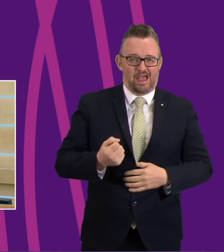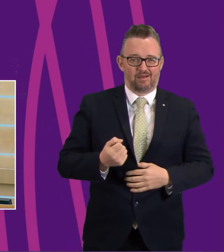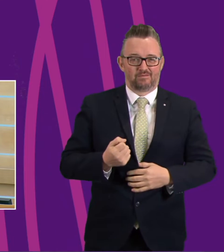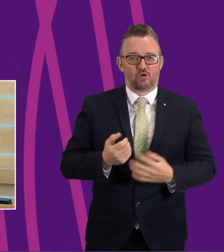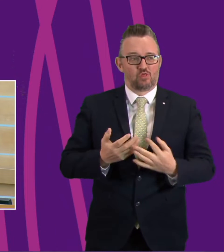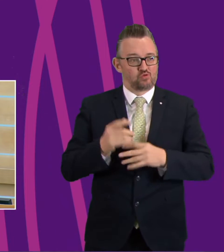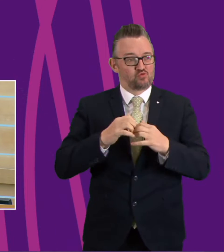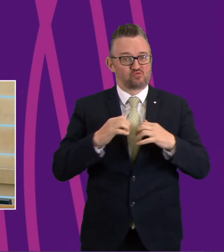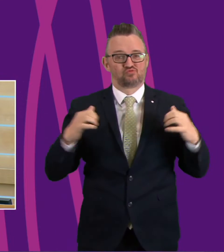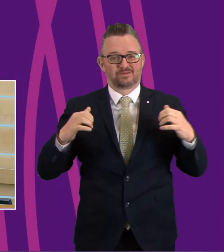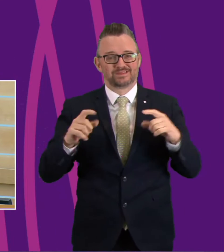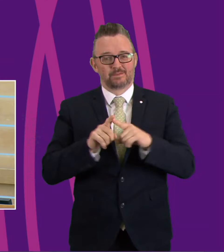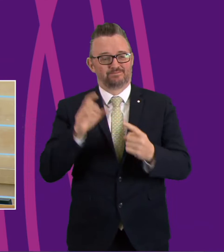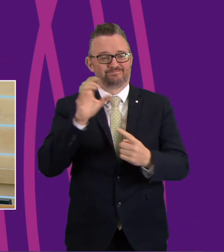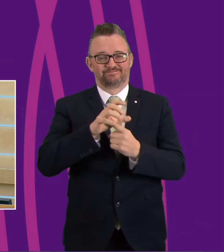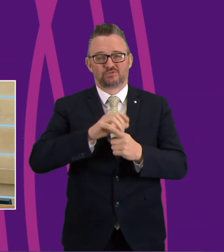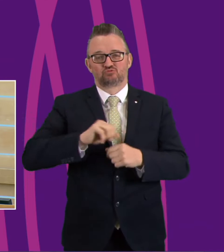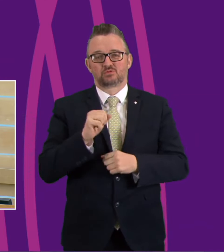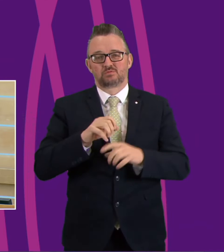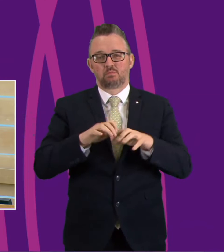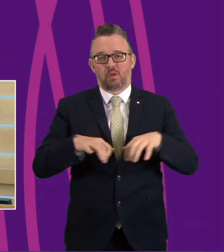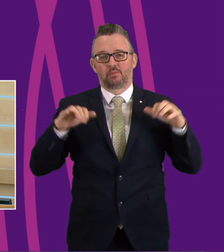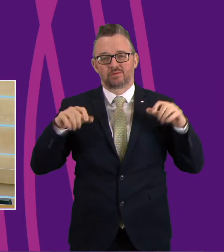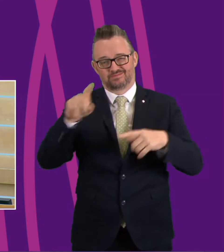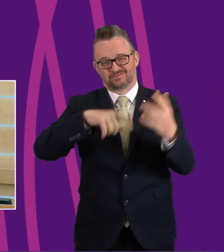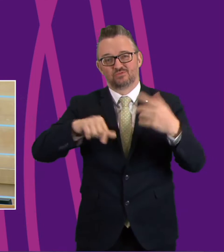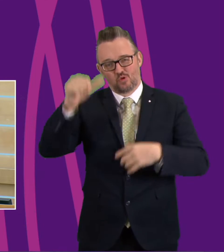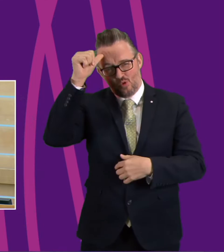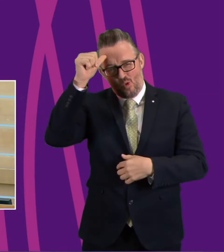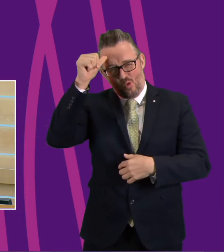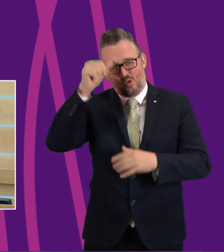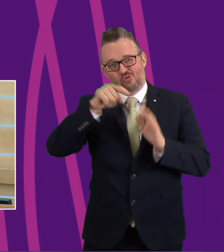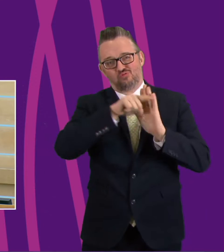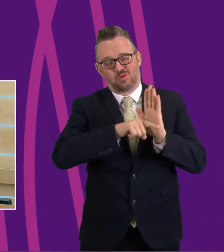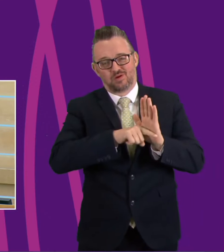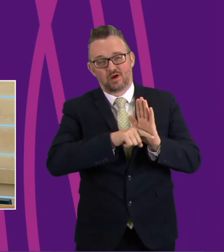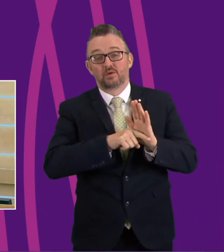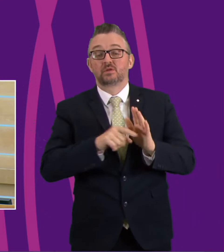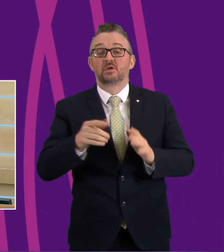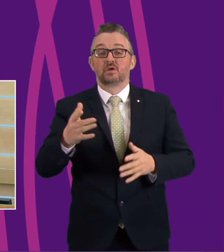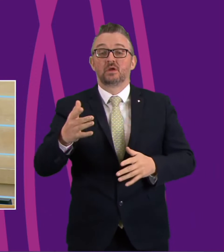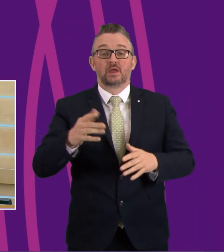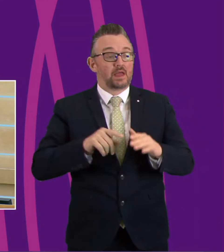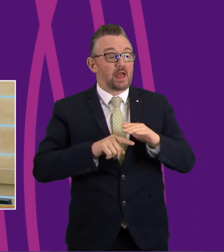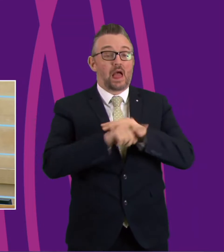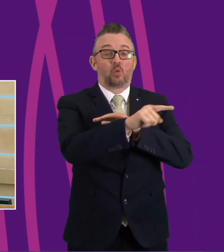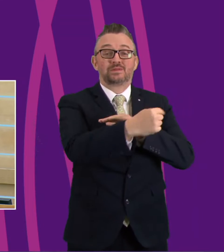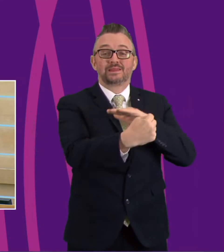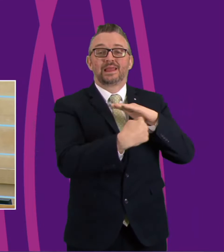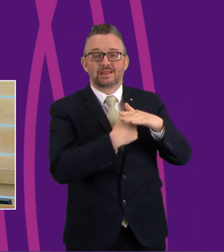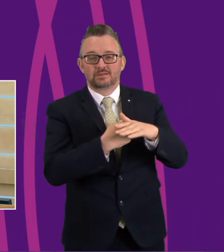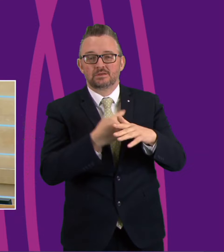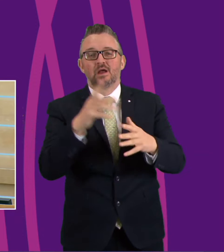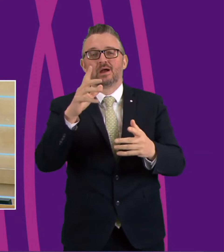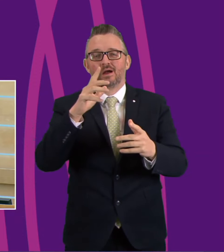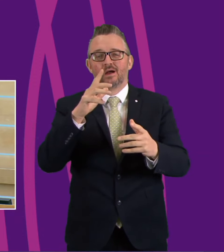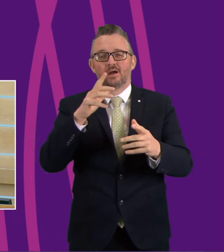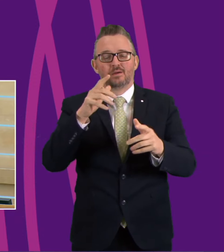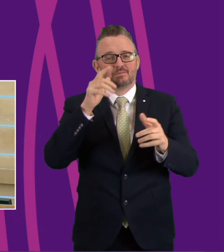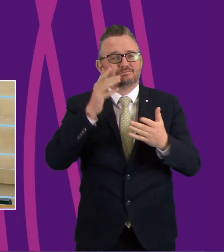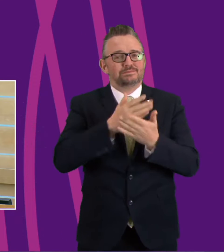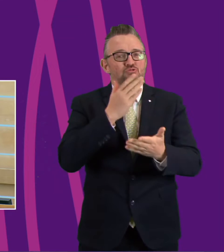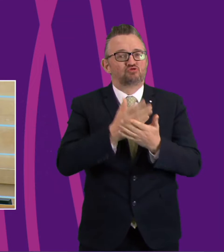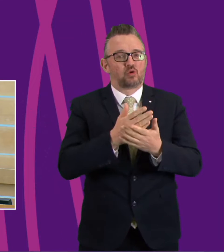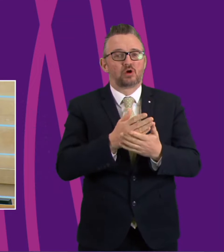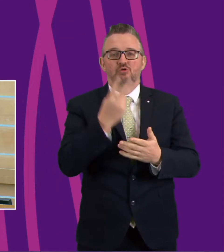the campus. I'm sure you're all aware of them by now, but particularly when you're leaving and entering the Chamber, just be careful to keep